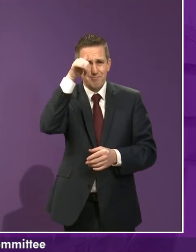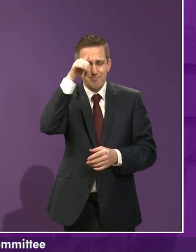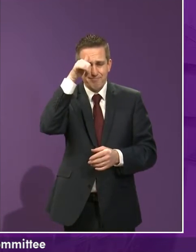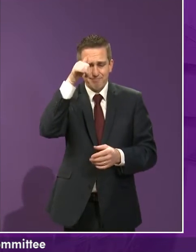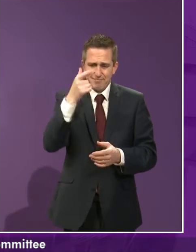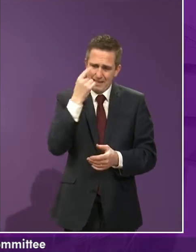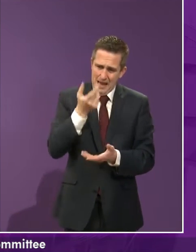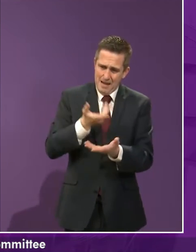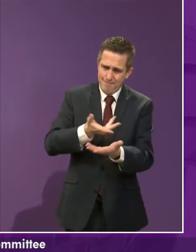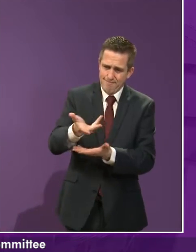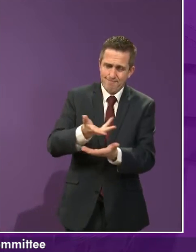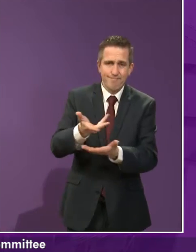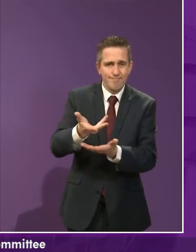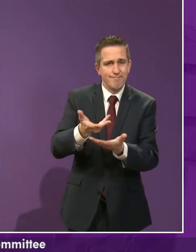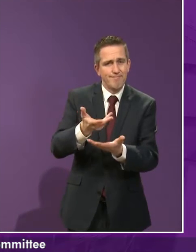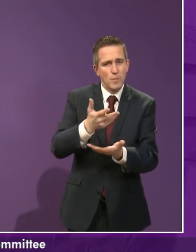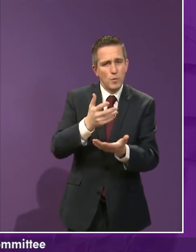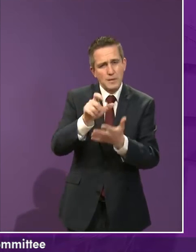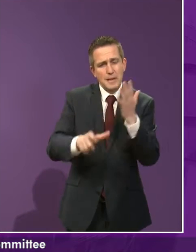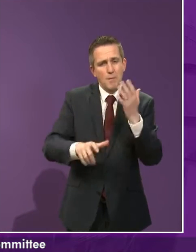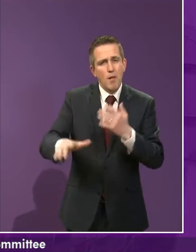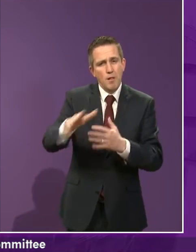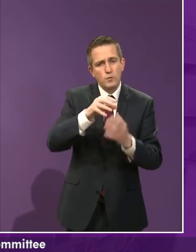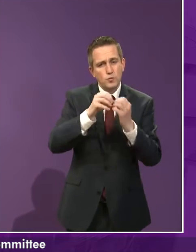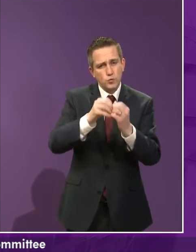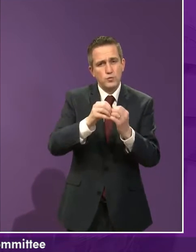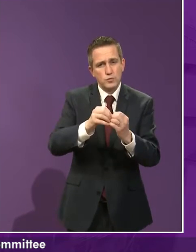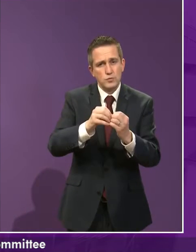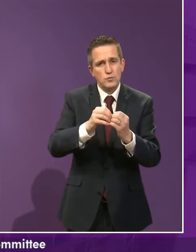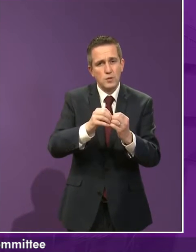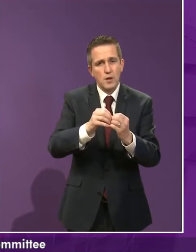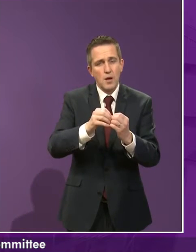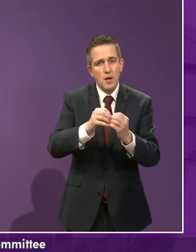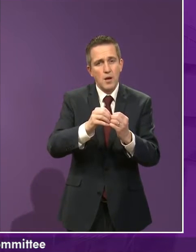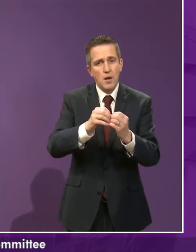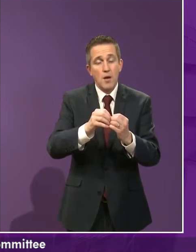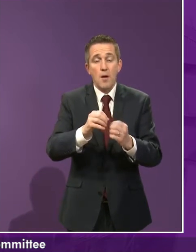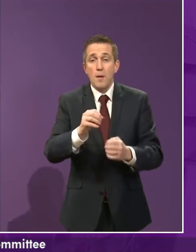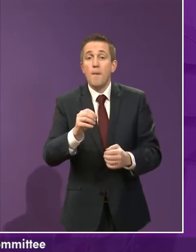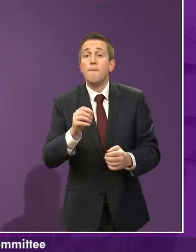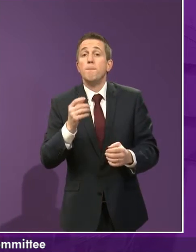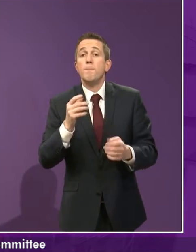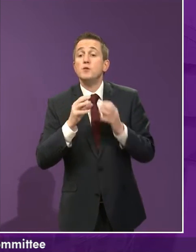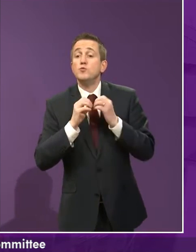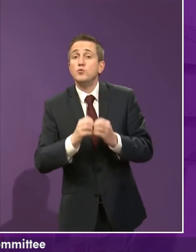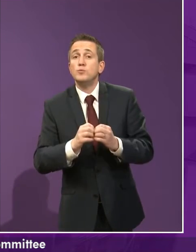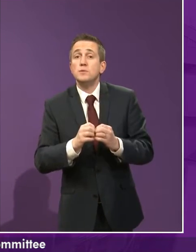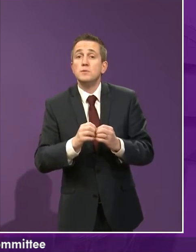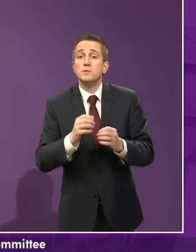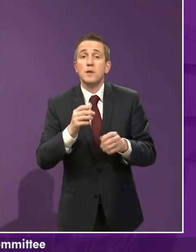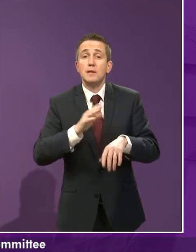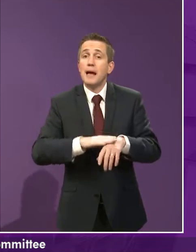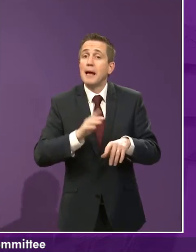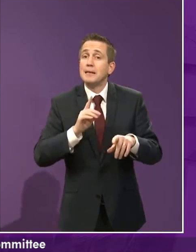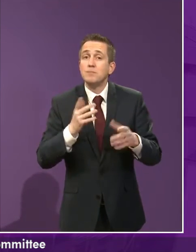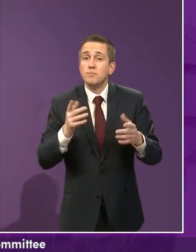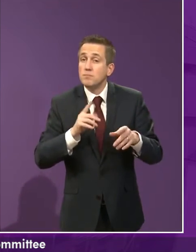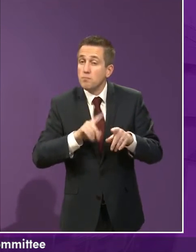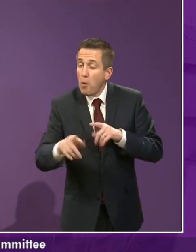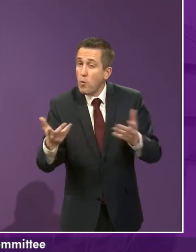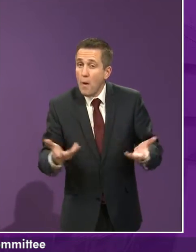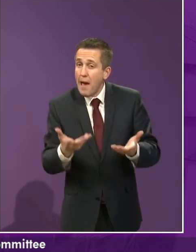quite comfortable and confident in, supporting these students. But obviously students spend the majority of their time